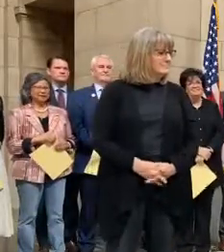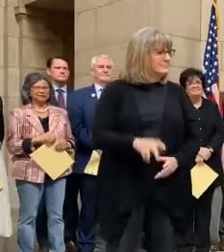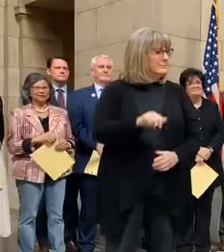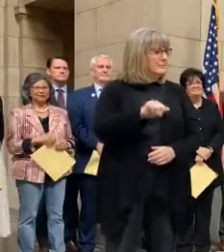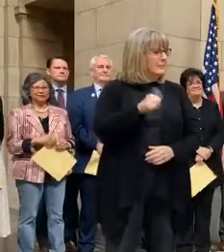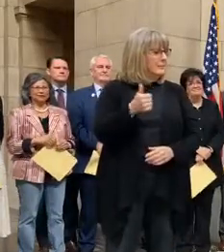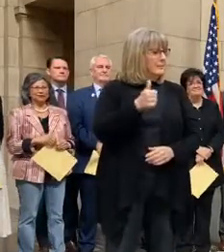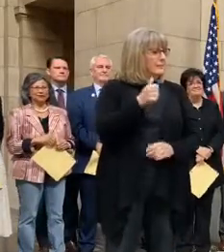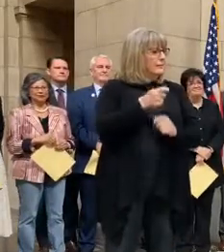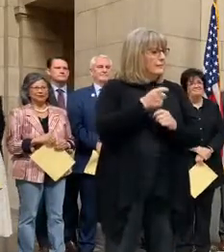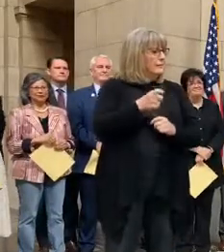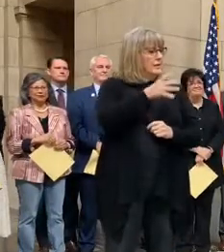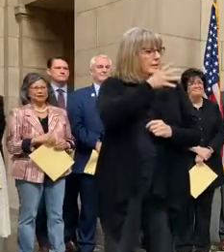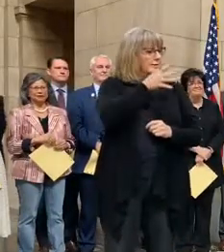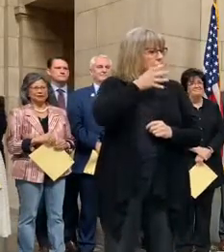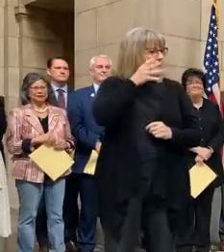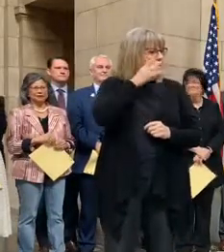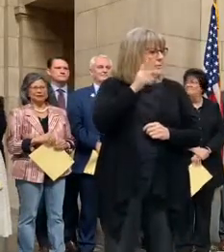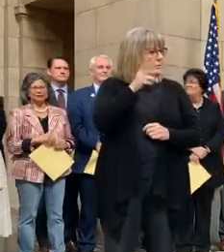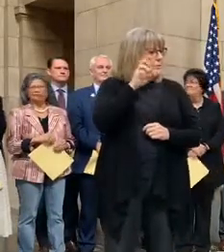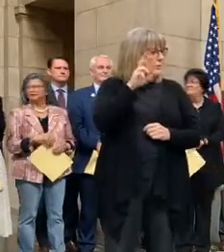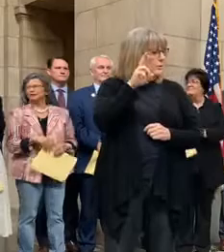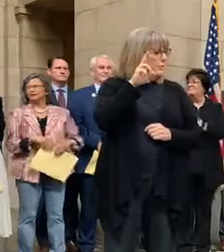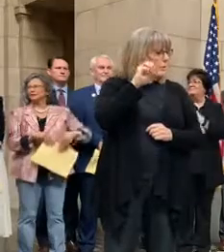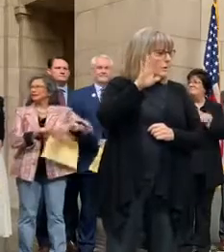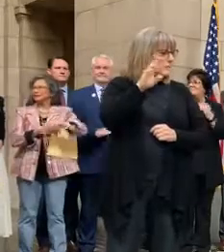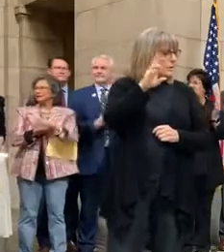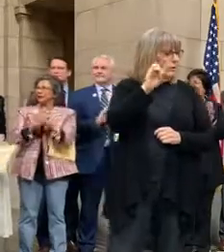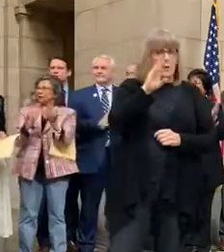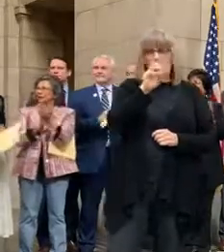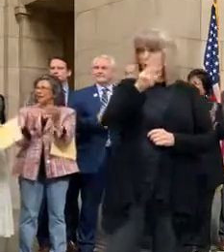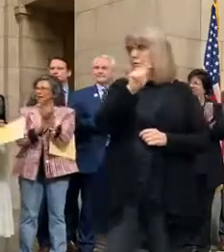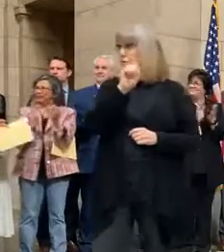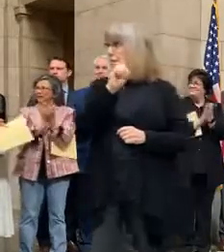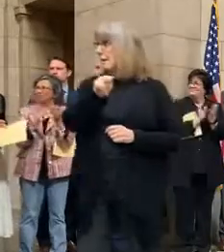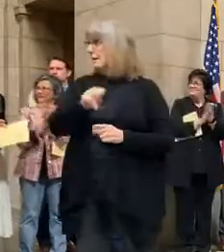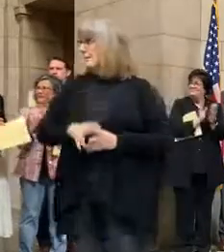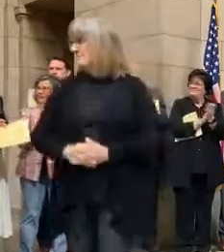Another person we need to recognize is Rob Robertson from the Nebraska Farm Bureau. Rob?